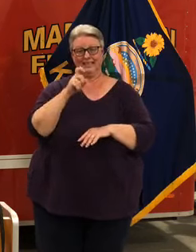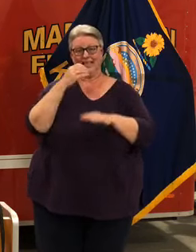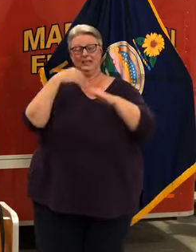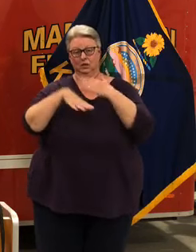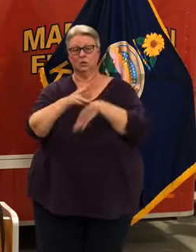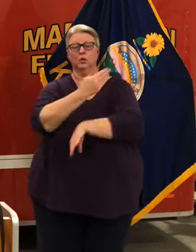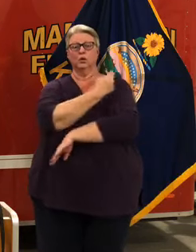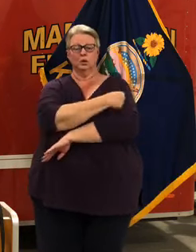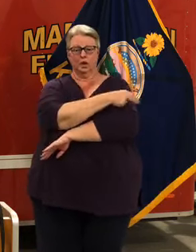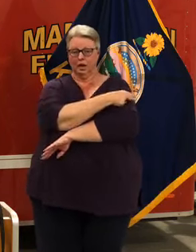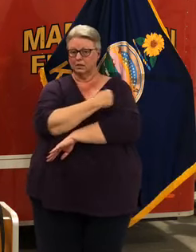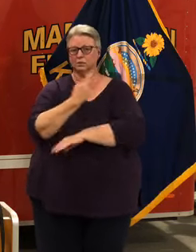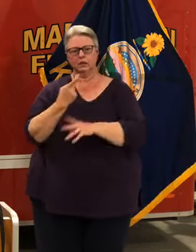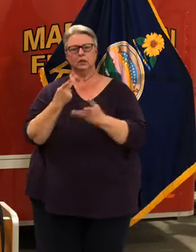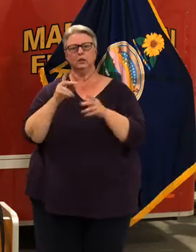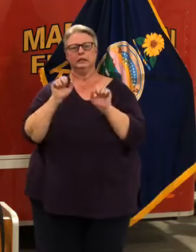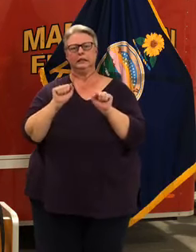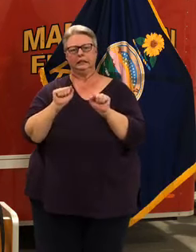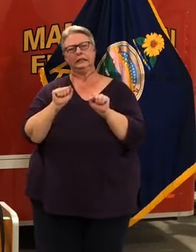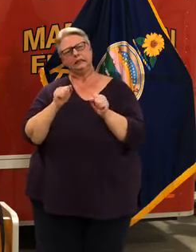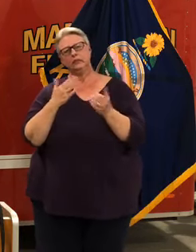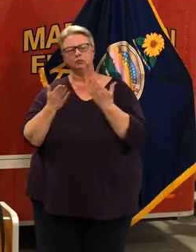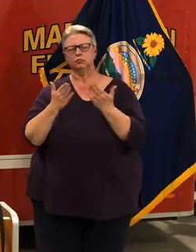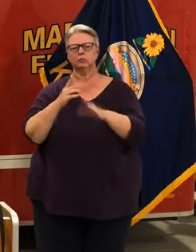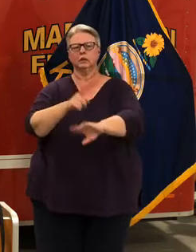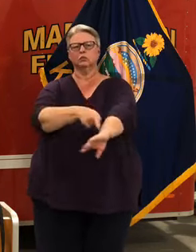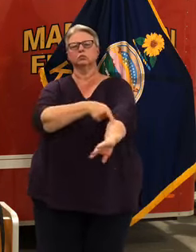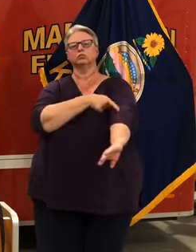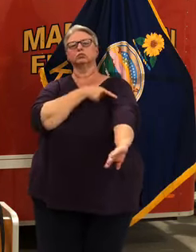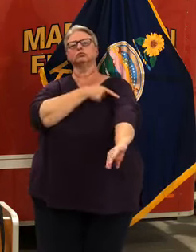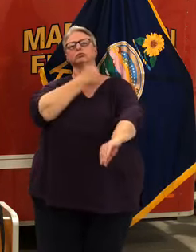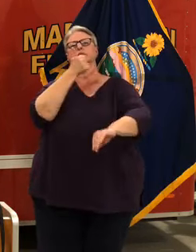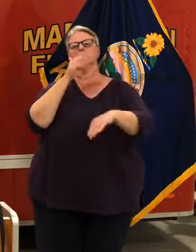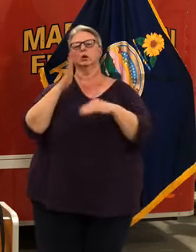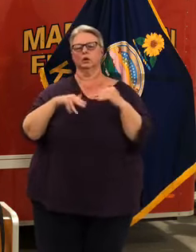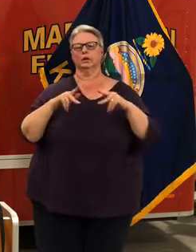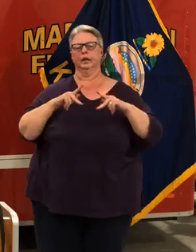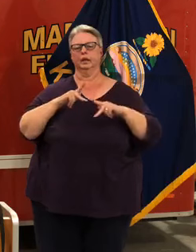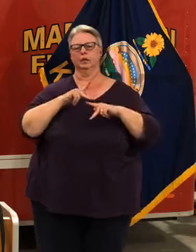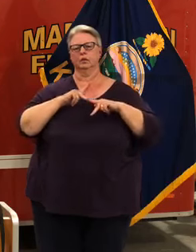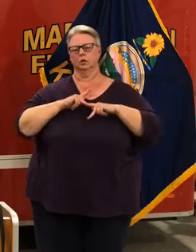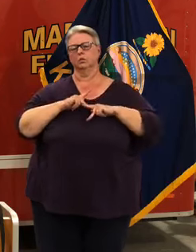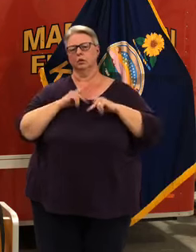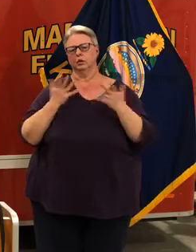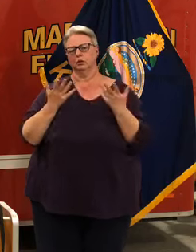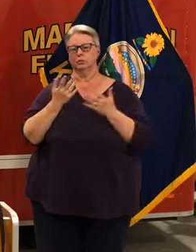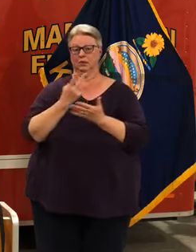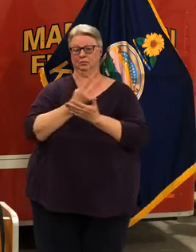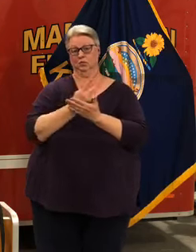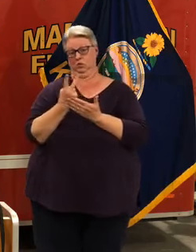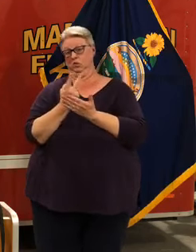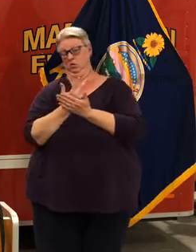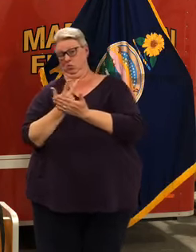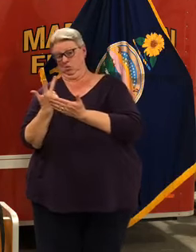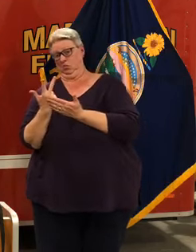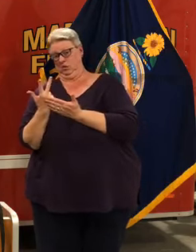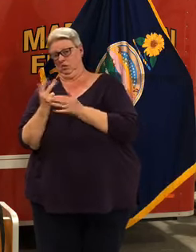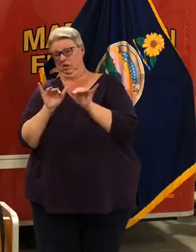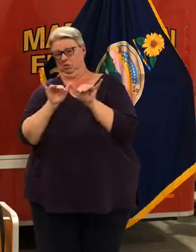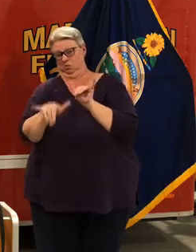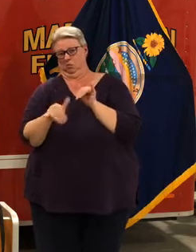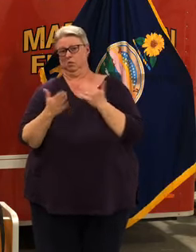are quite a bit longer than normal hospital courses for pneumonia, and they can be in the 2 to 3 week stage.